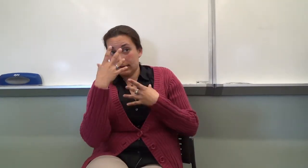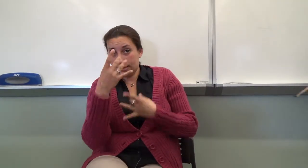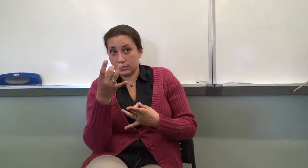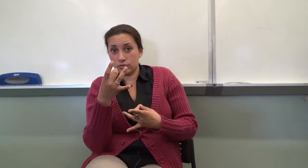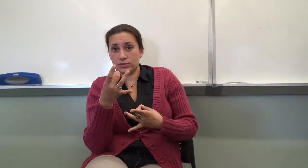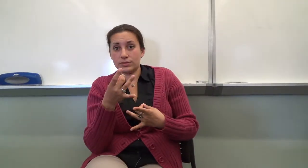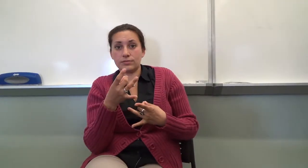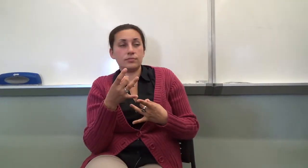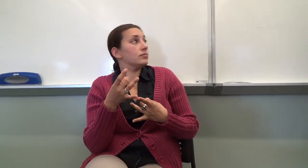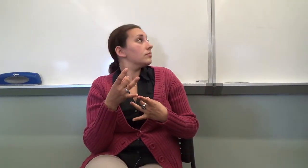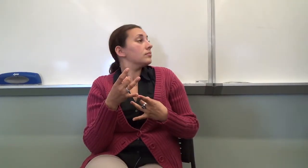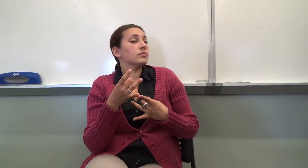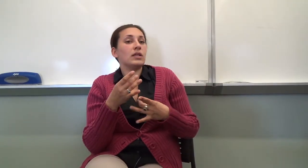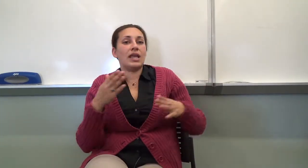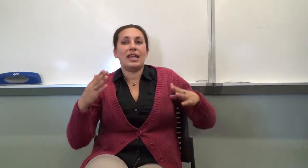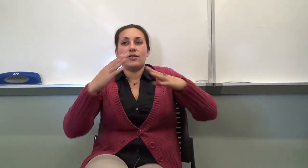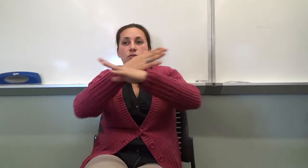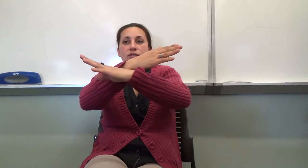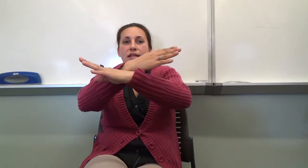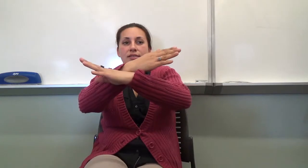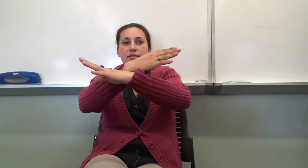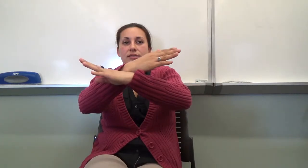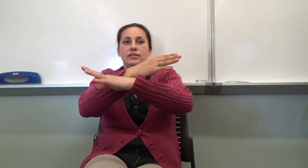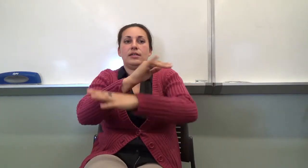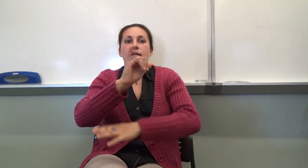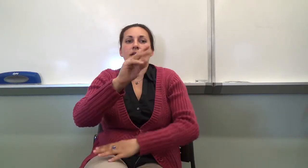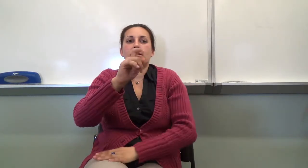be intersecting lines.